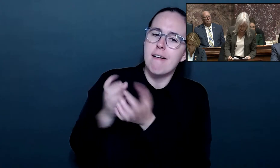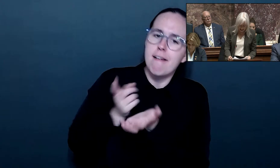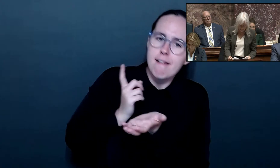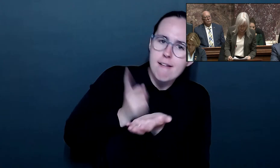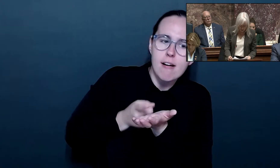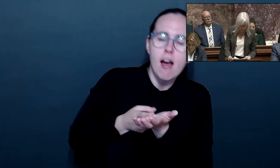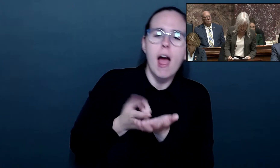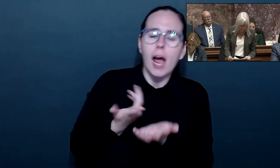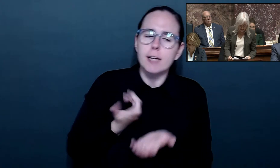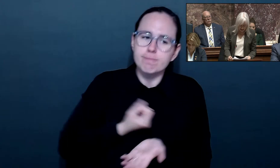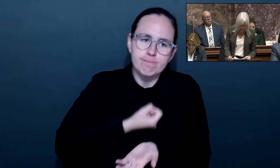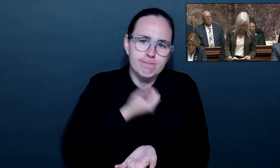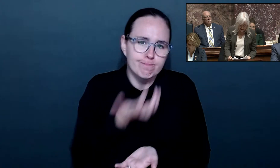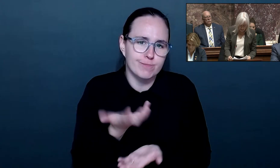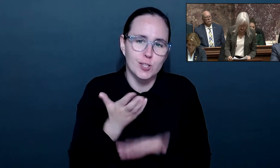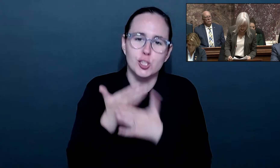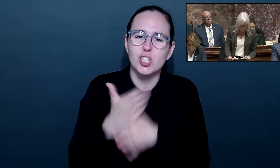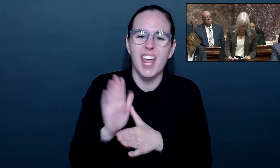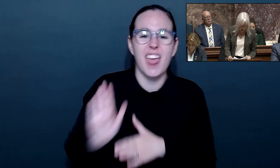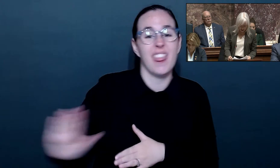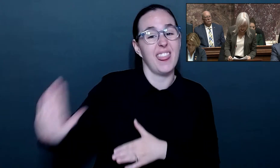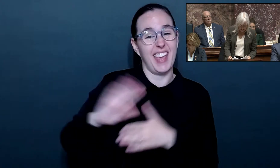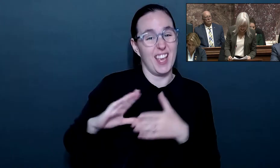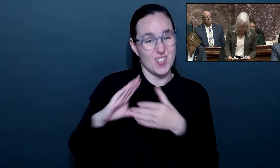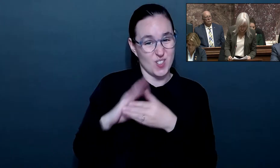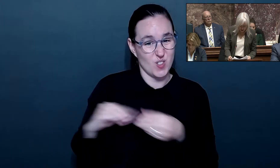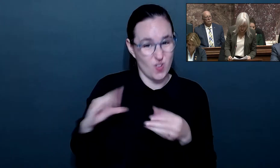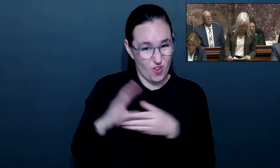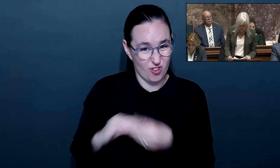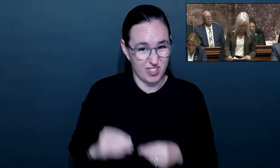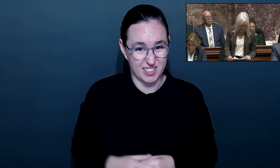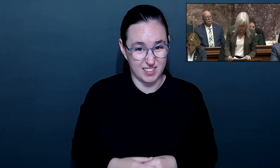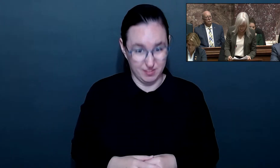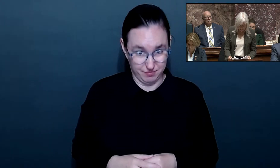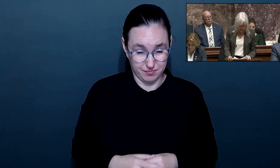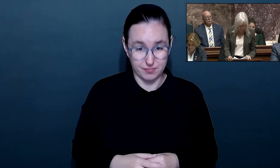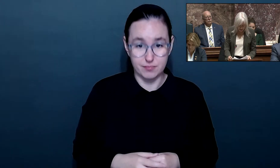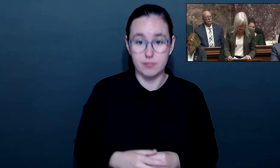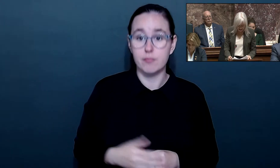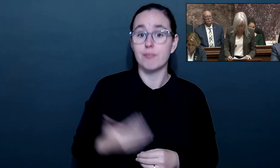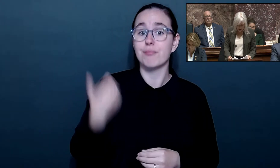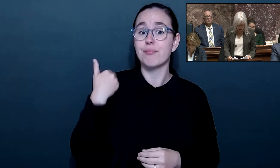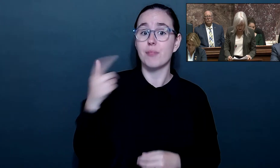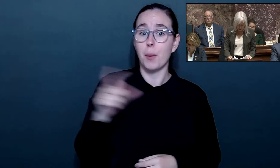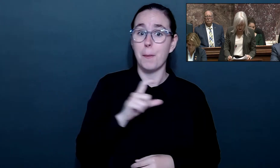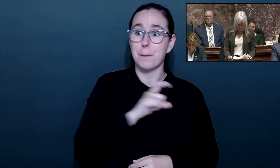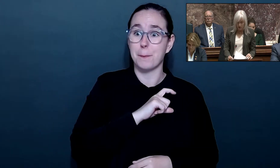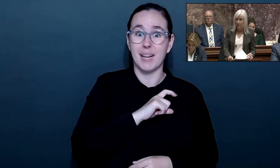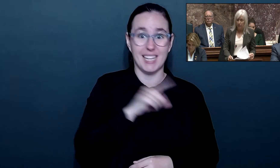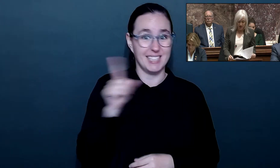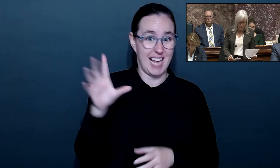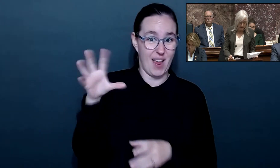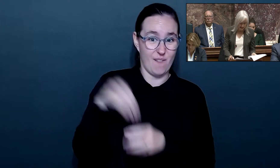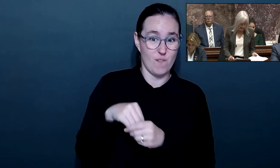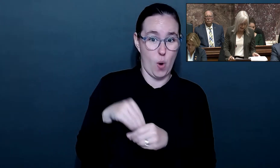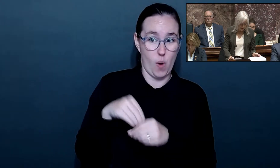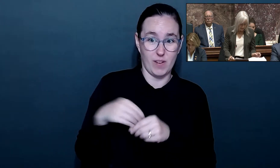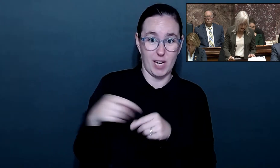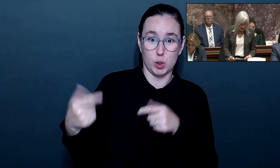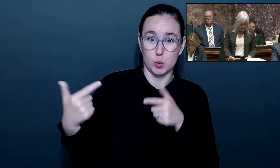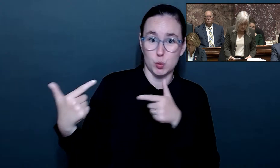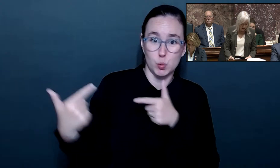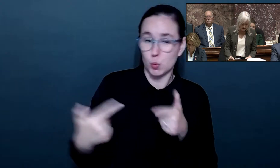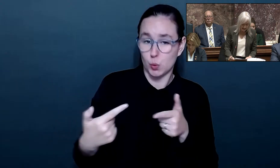last year came to the program. He is now back at work. 10 officers from the Vancouver Police Force have now registered for Operation